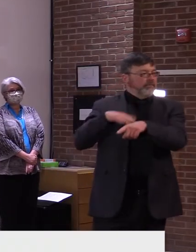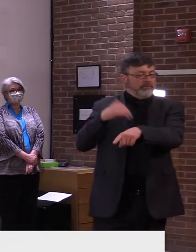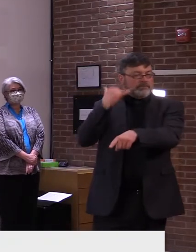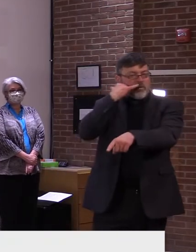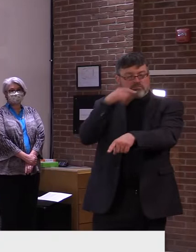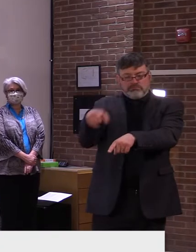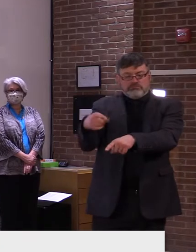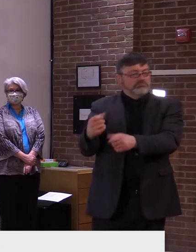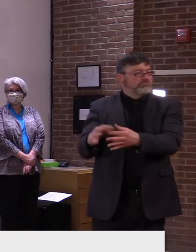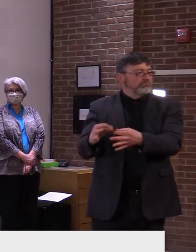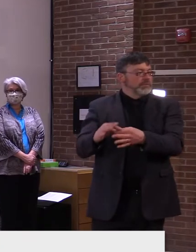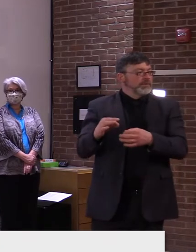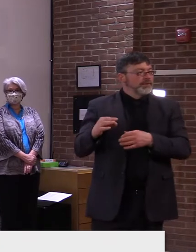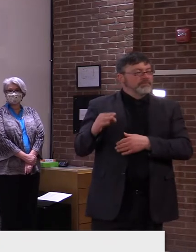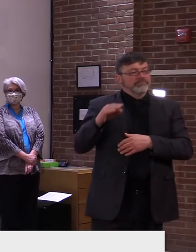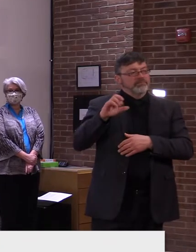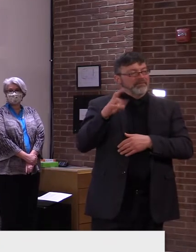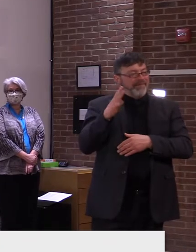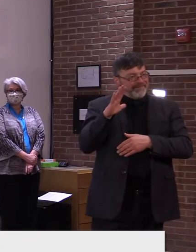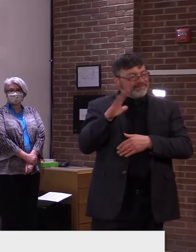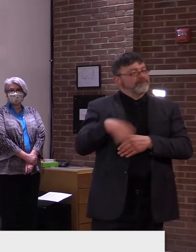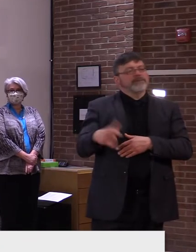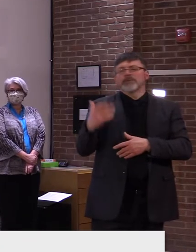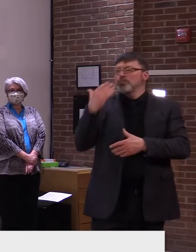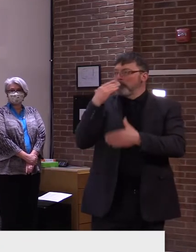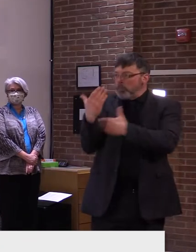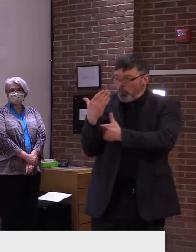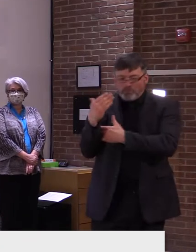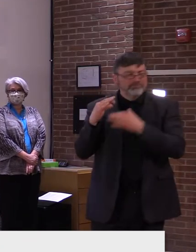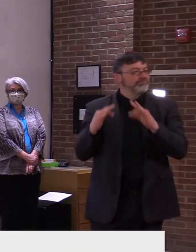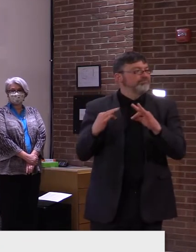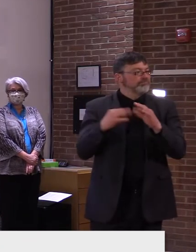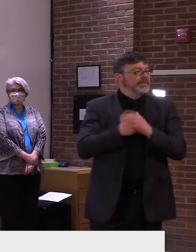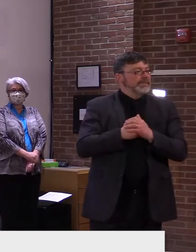Good morning. Could we talk a little bit about logistics here?